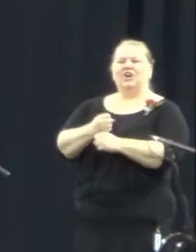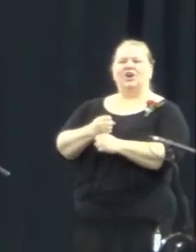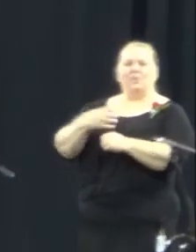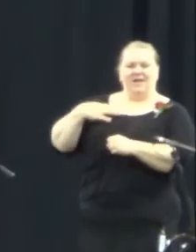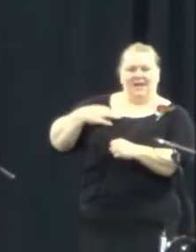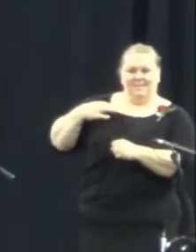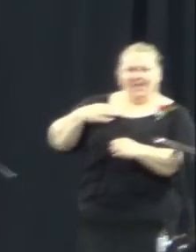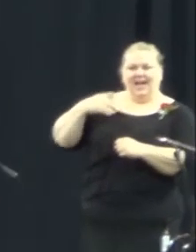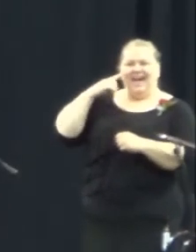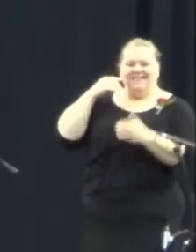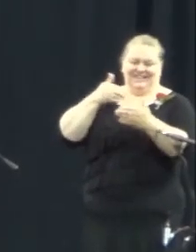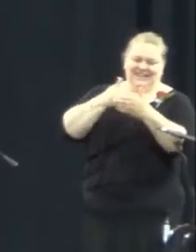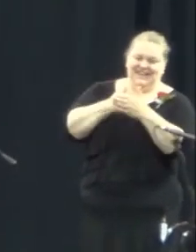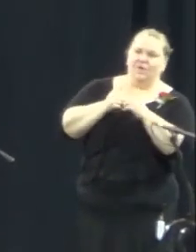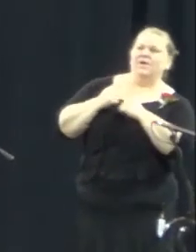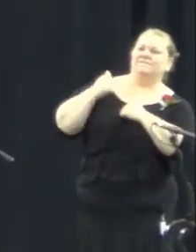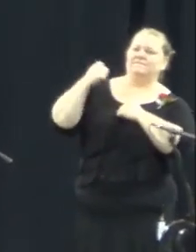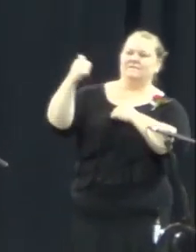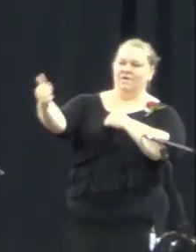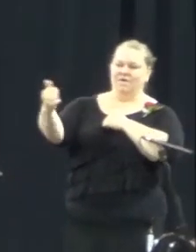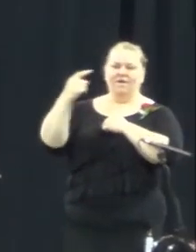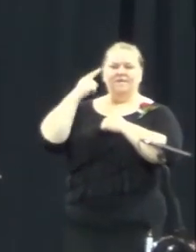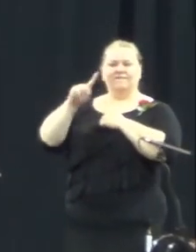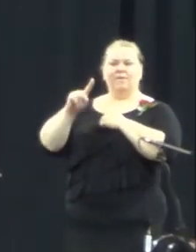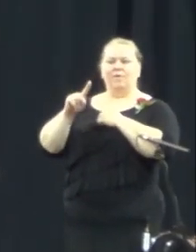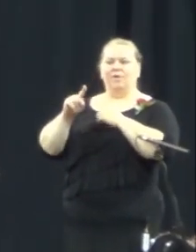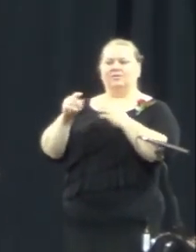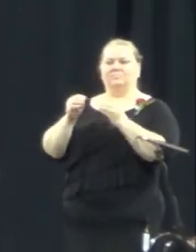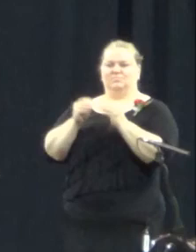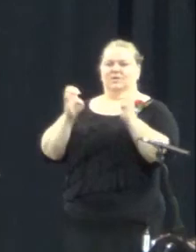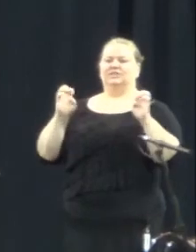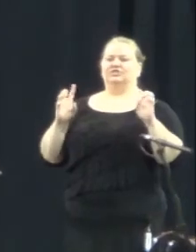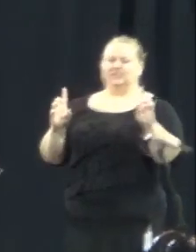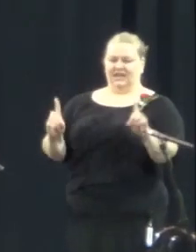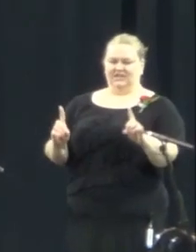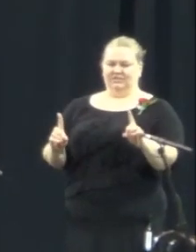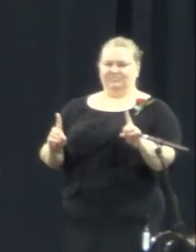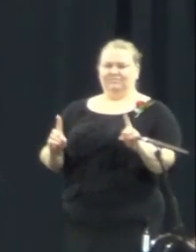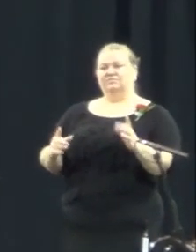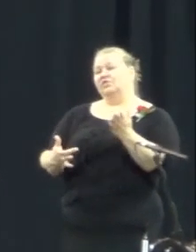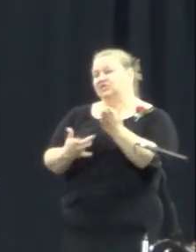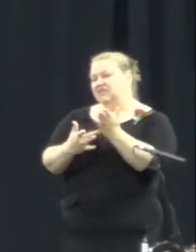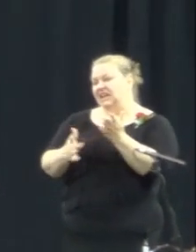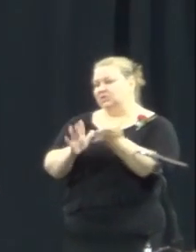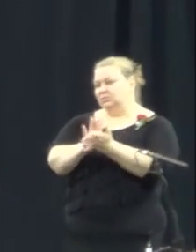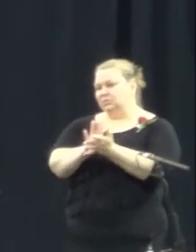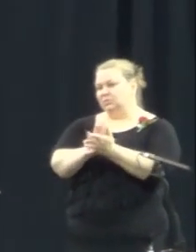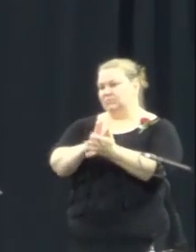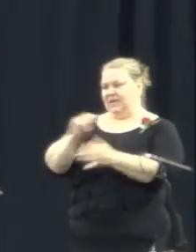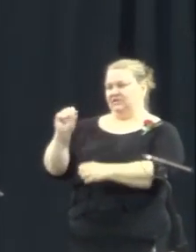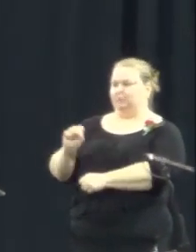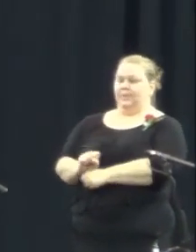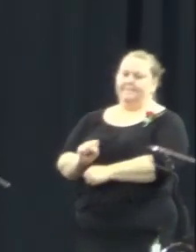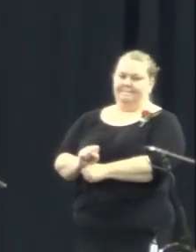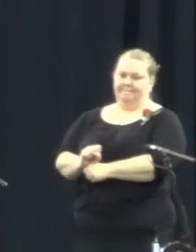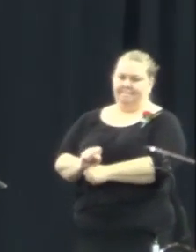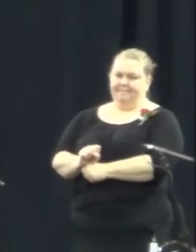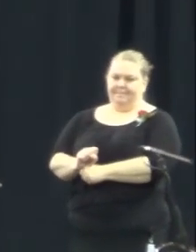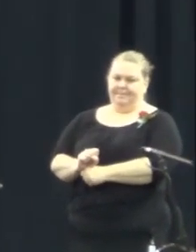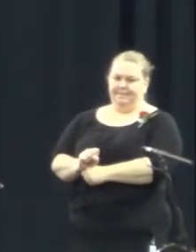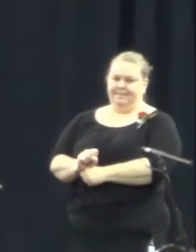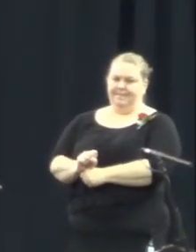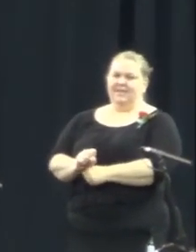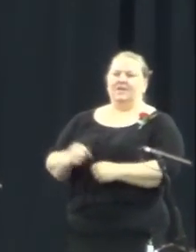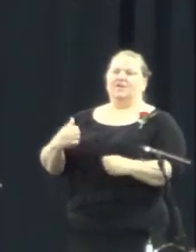applying near and far for further education, tech schools, and jobs. We